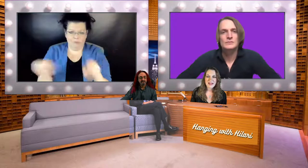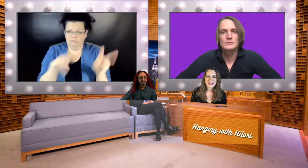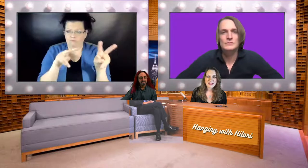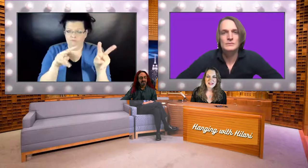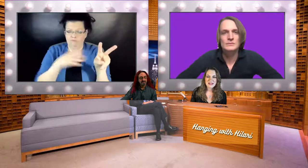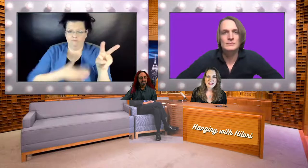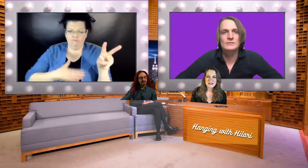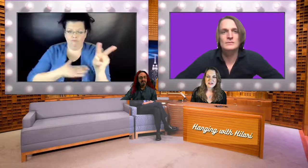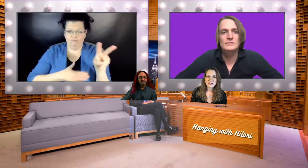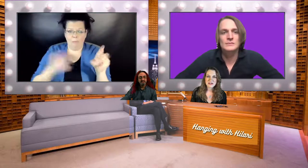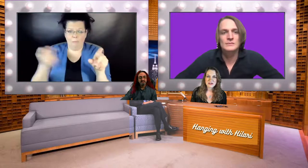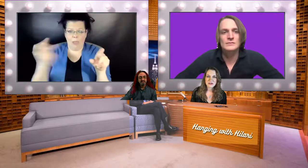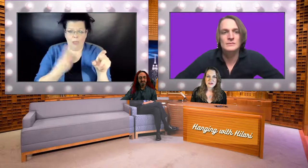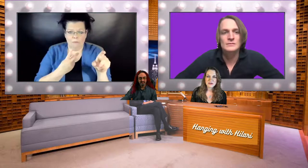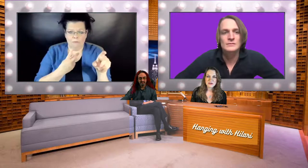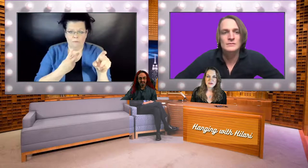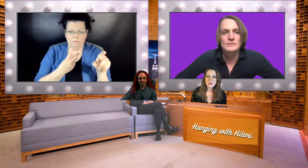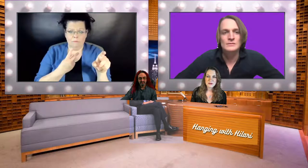be back in